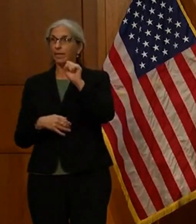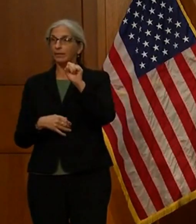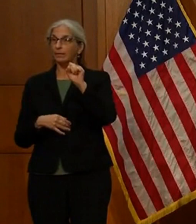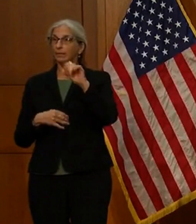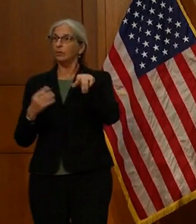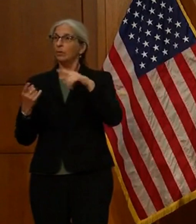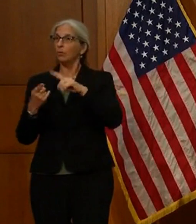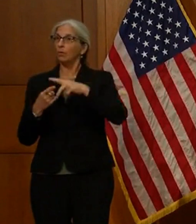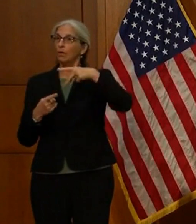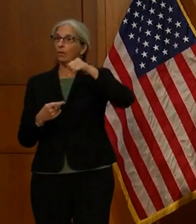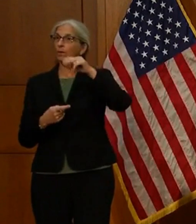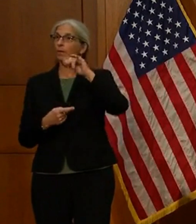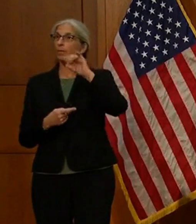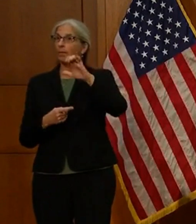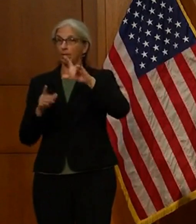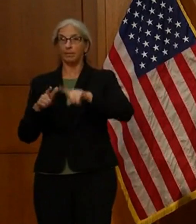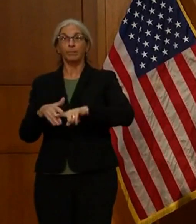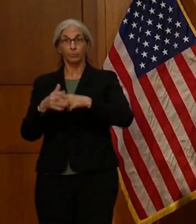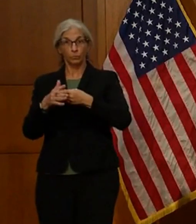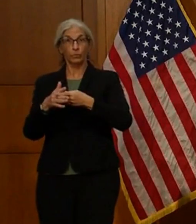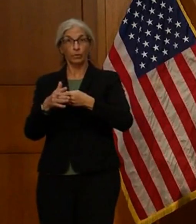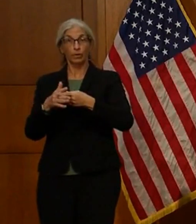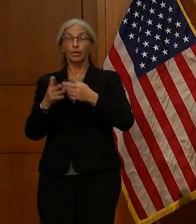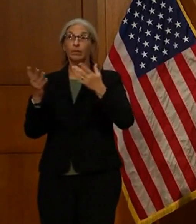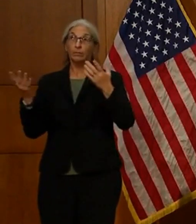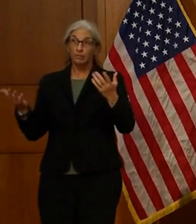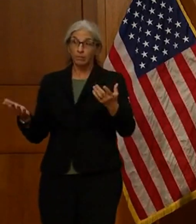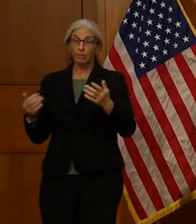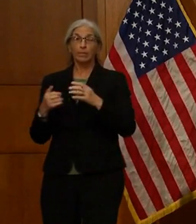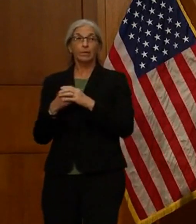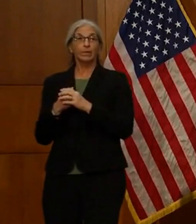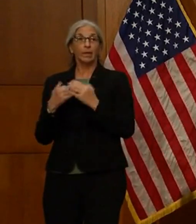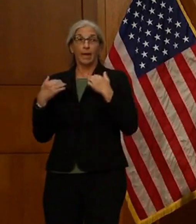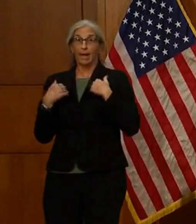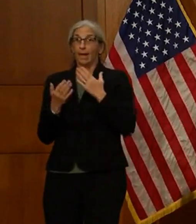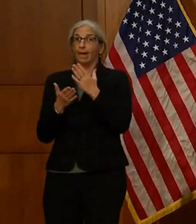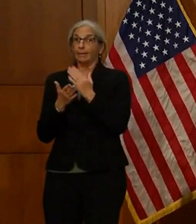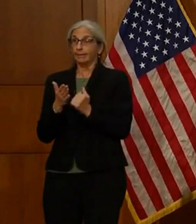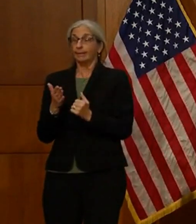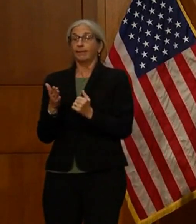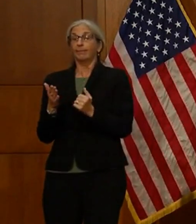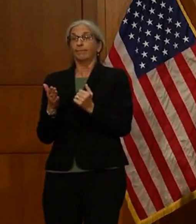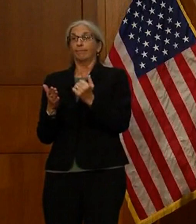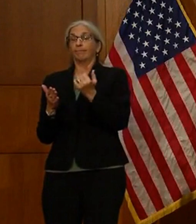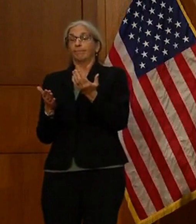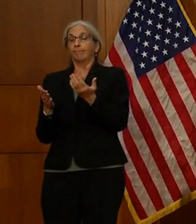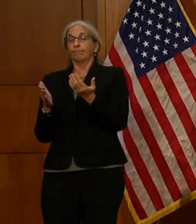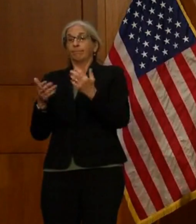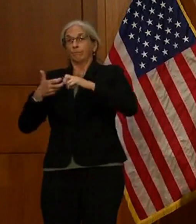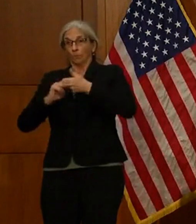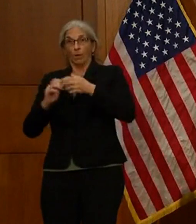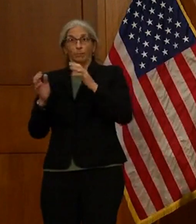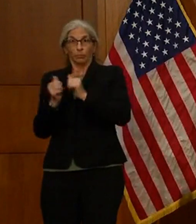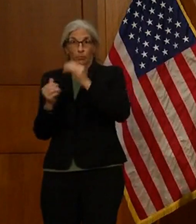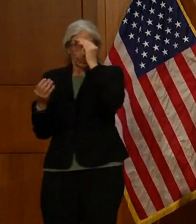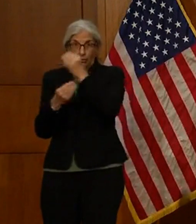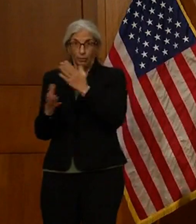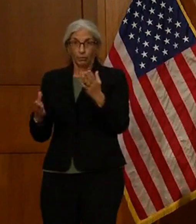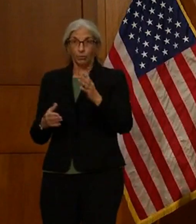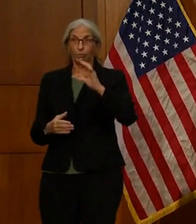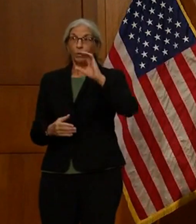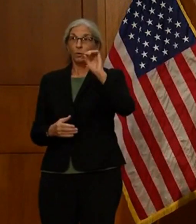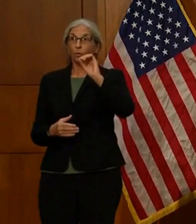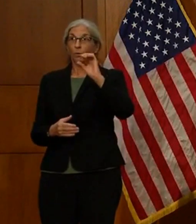this pandemic. In light of that, there were some, admittedly some deficiencies in some of the notices, and OSIG has